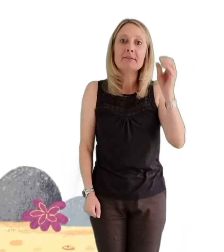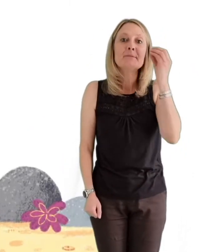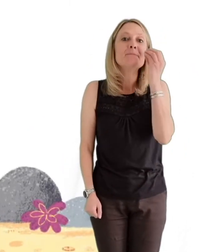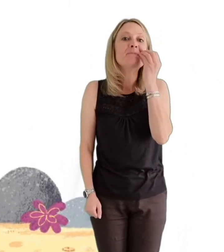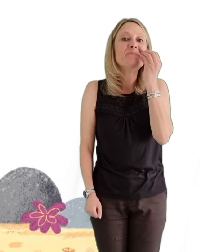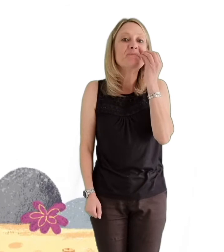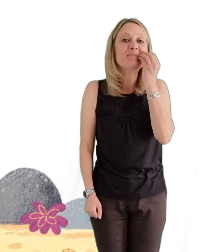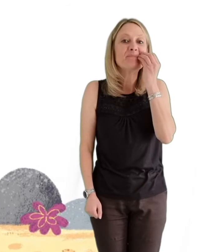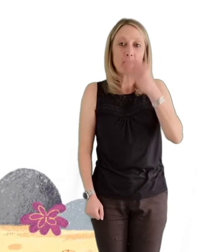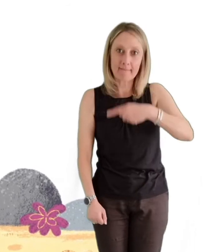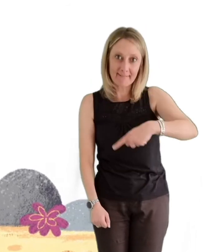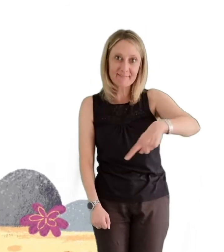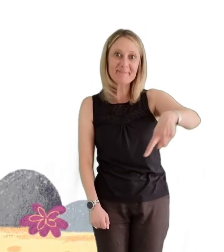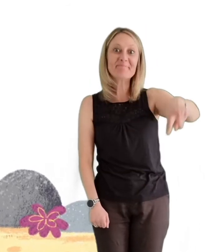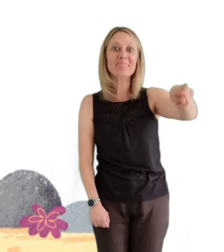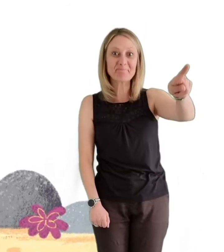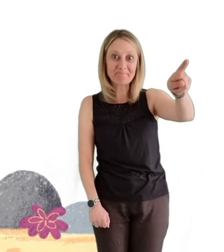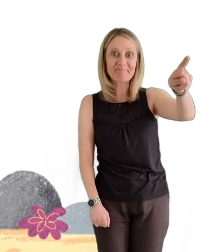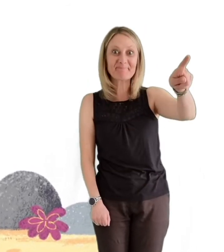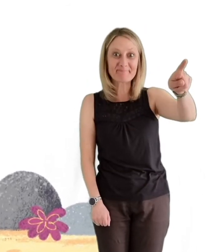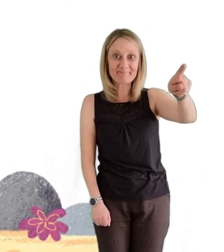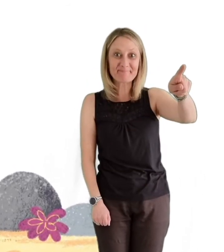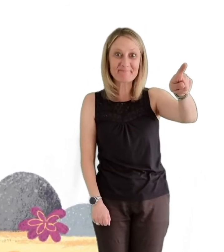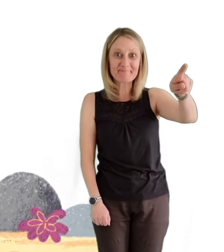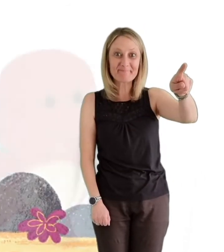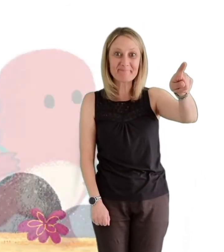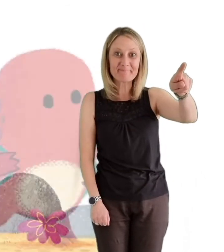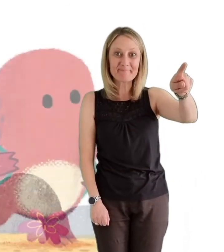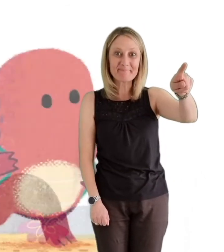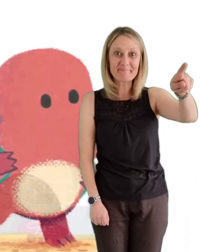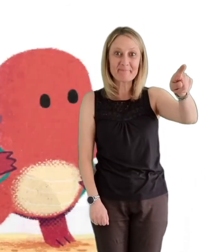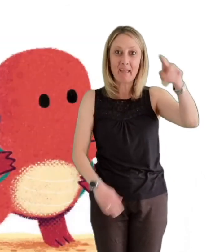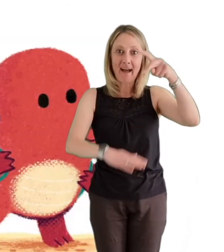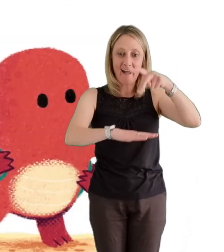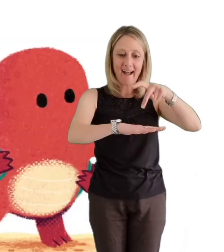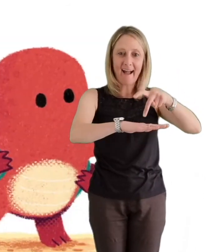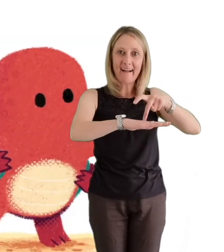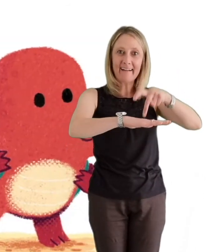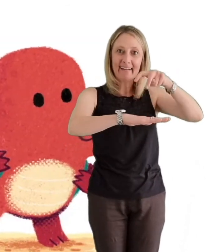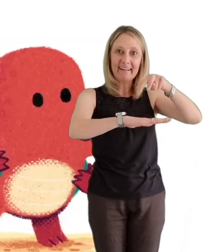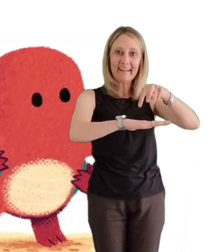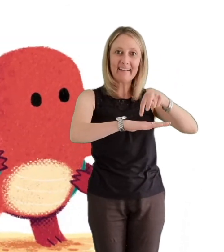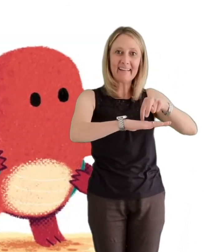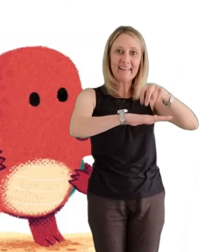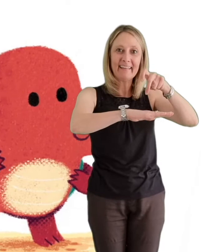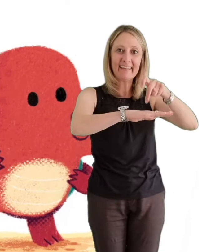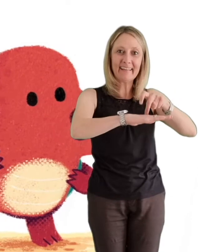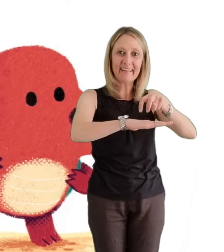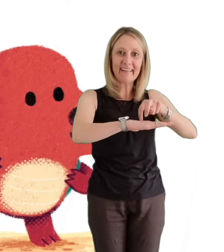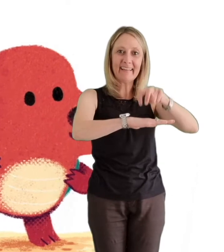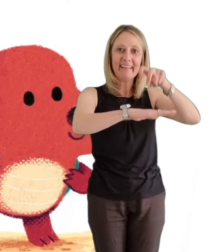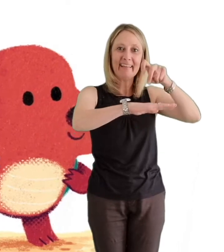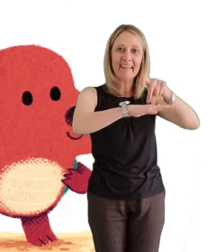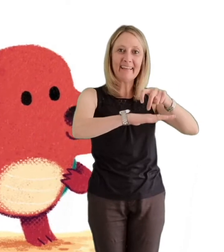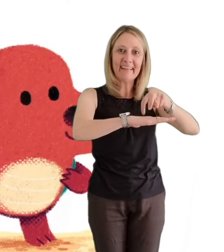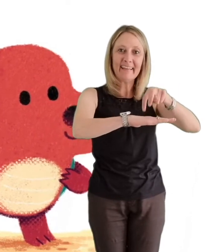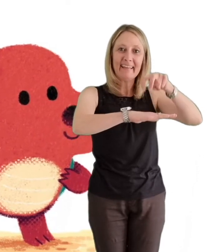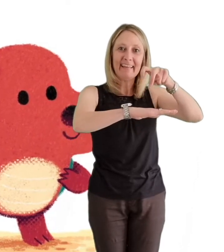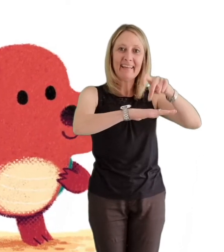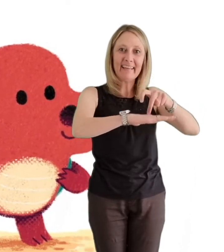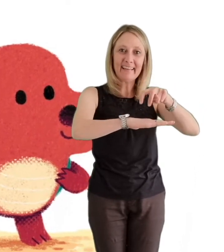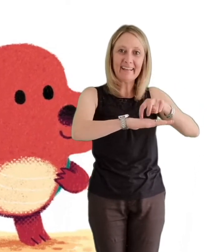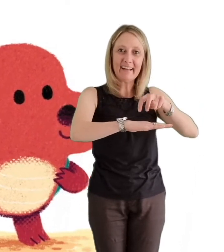snacks and set off on a trail. He skipped along with happy legs across the golden